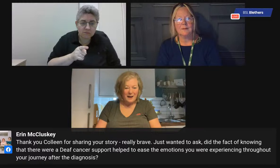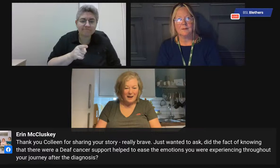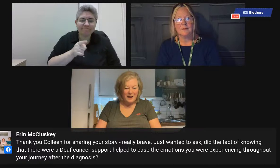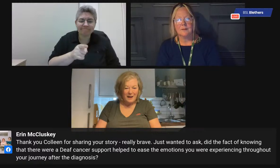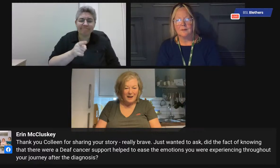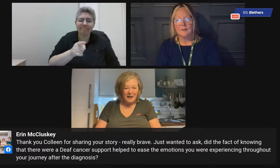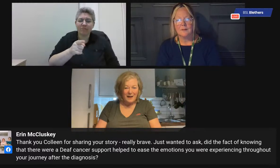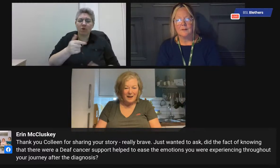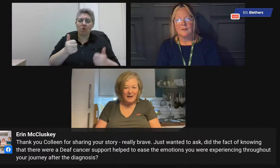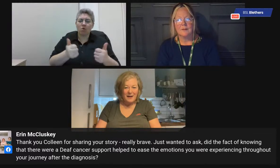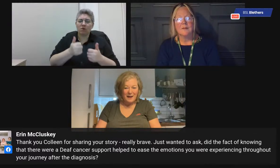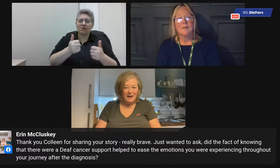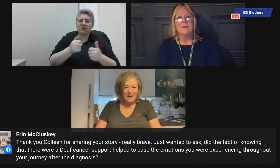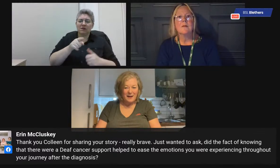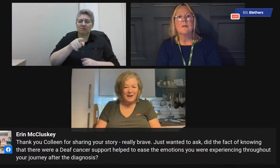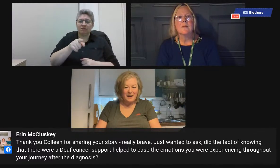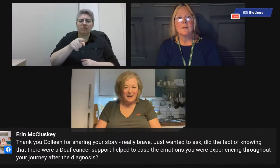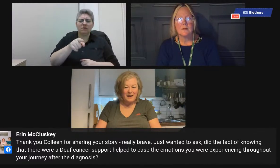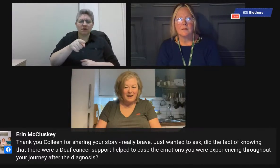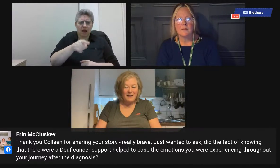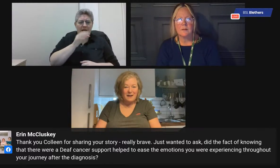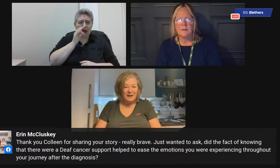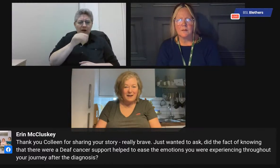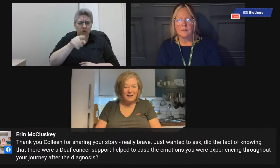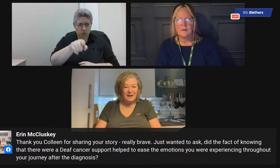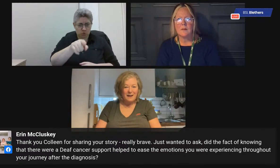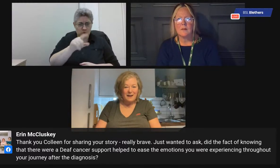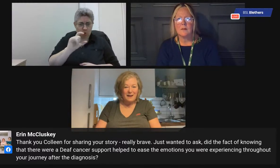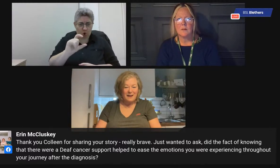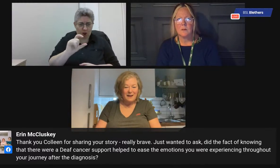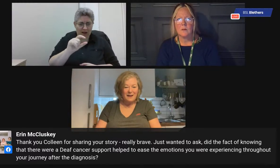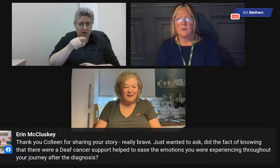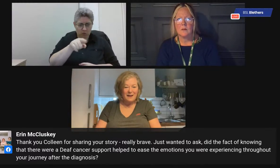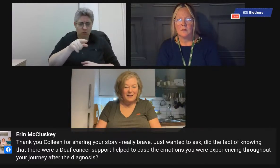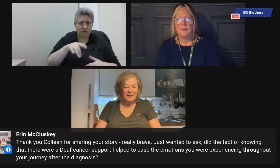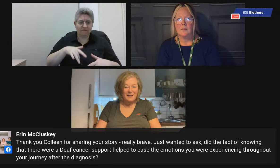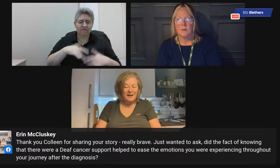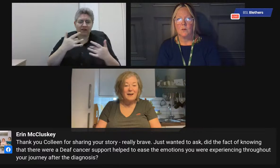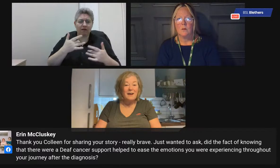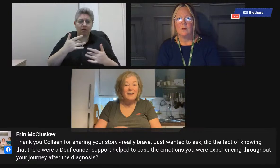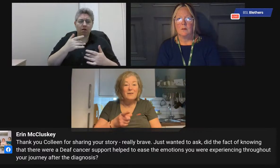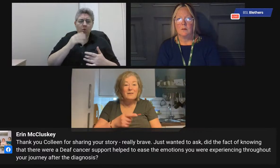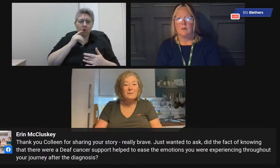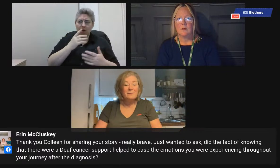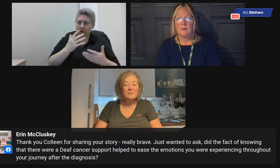And here it is. It says, thank you, Colleen, for sharing your story.